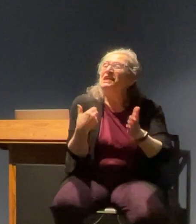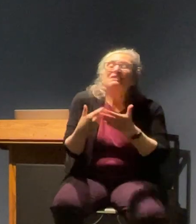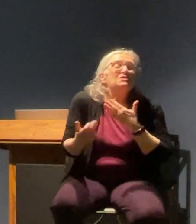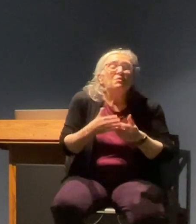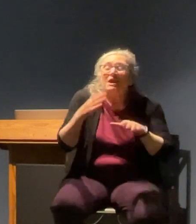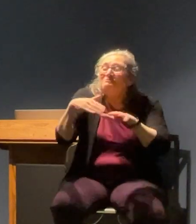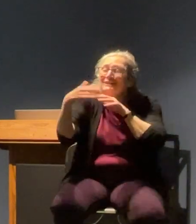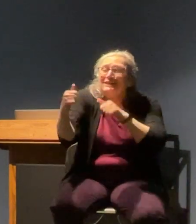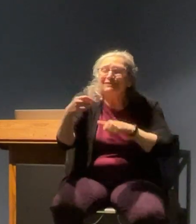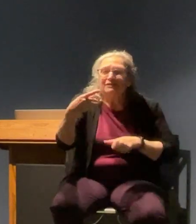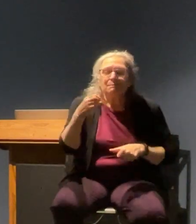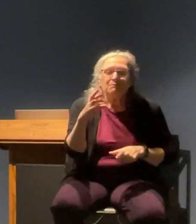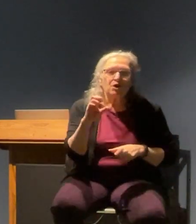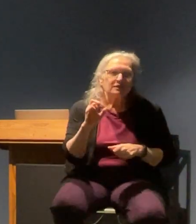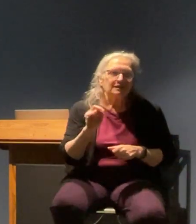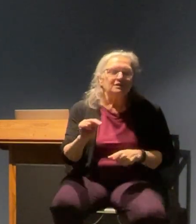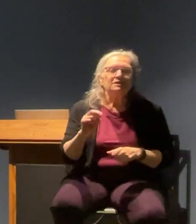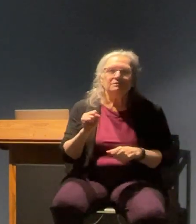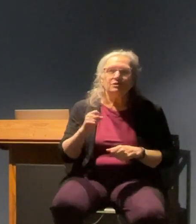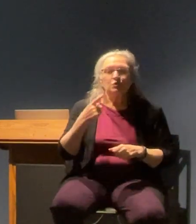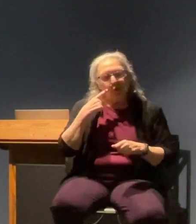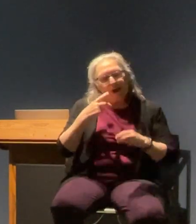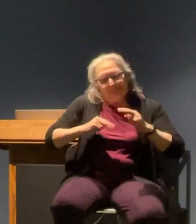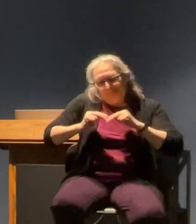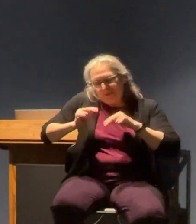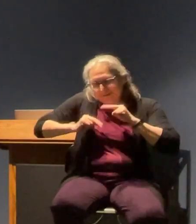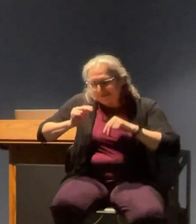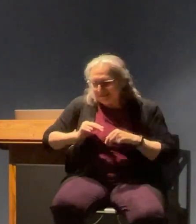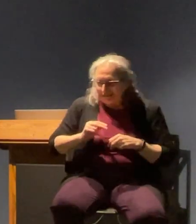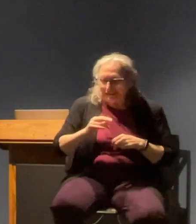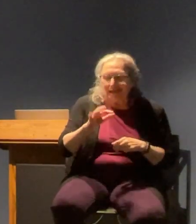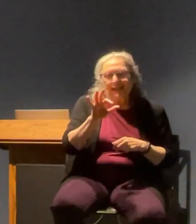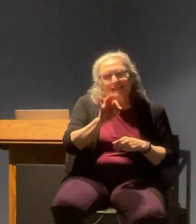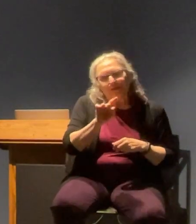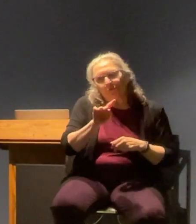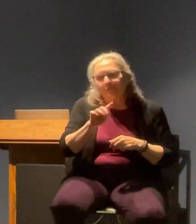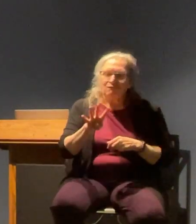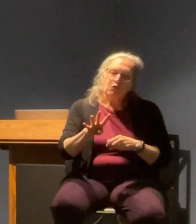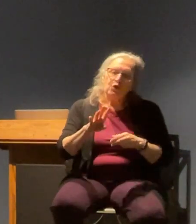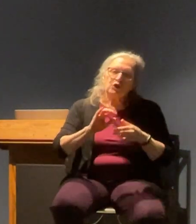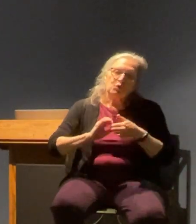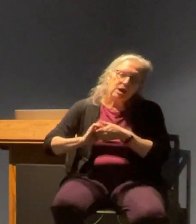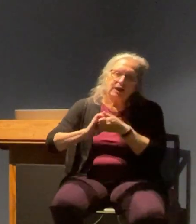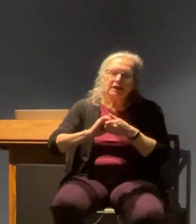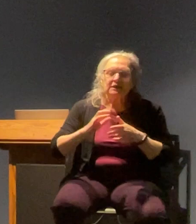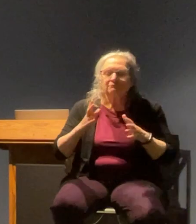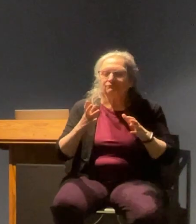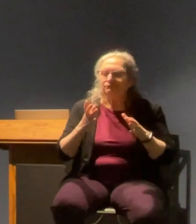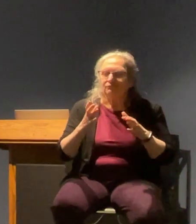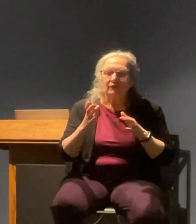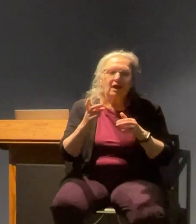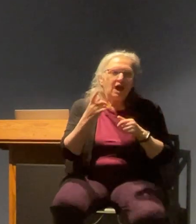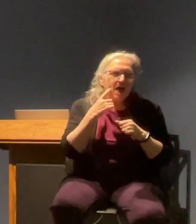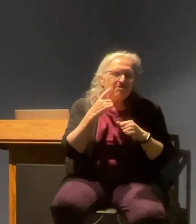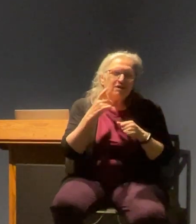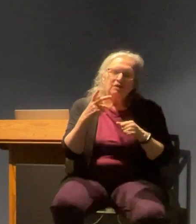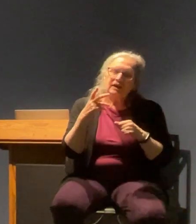building 914 United with my team, and then, in 2012, I